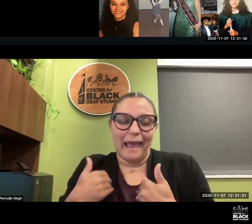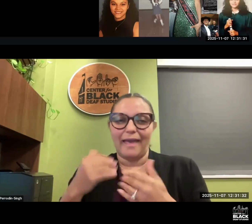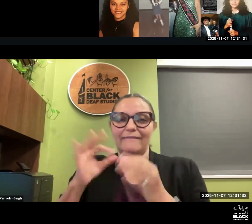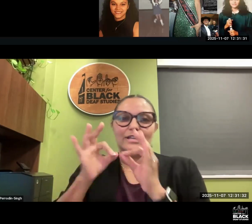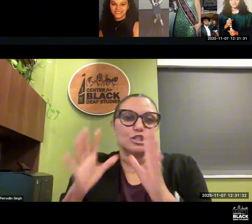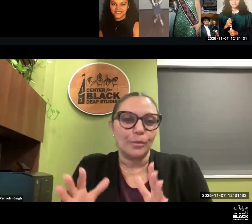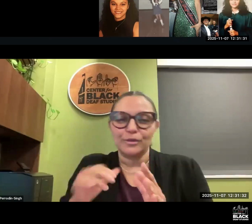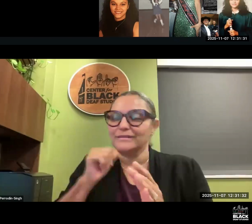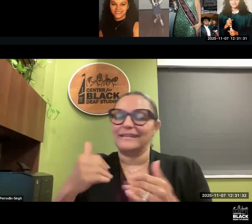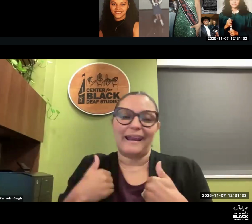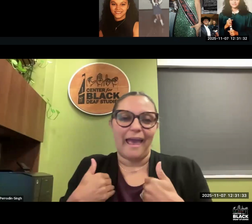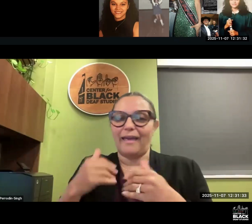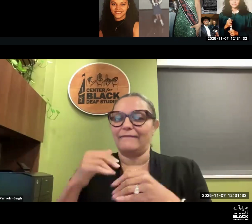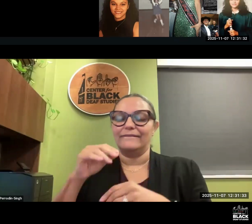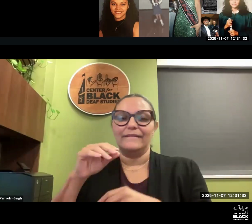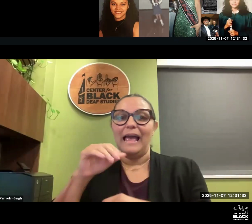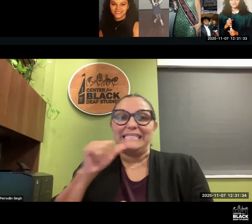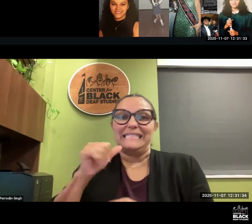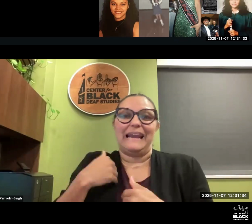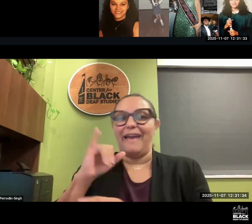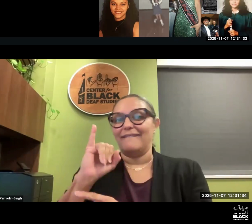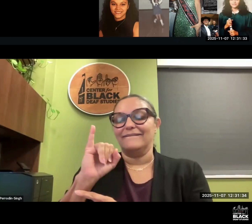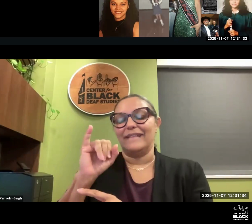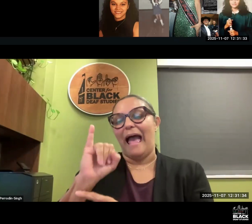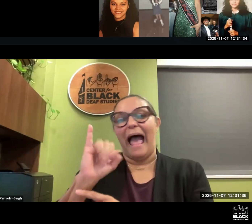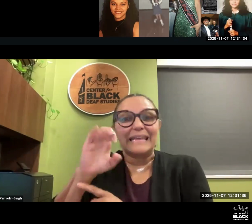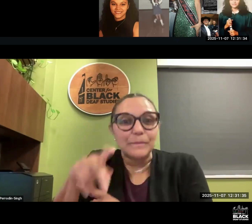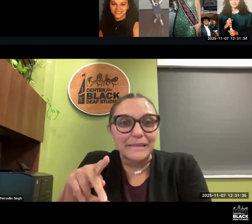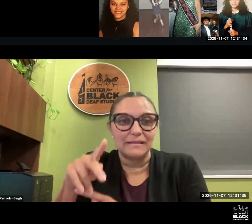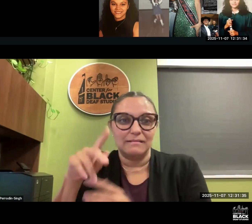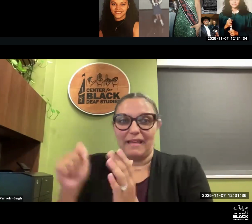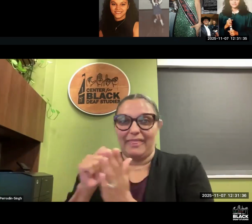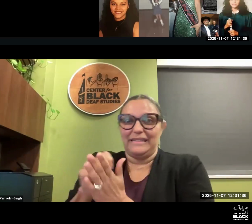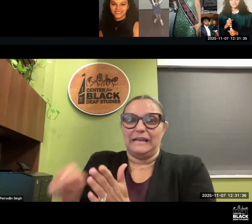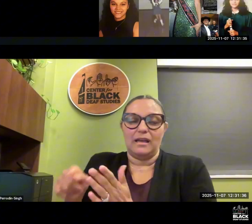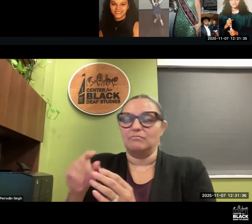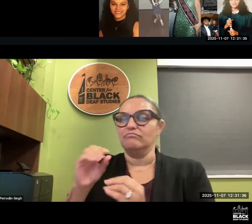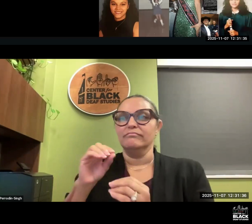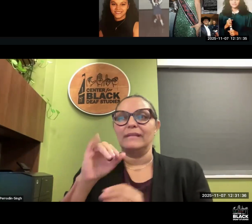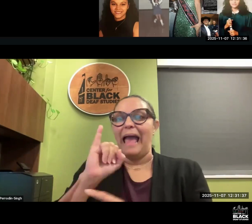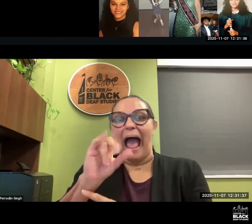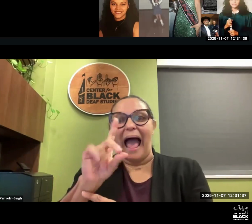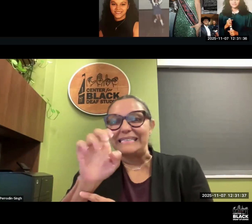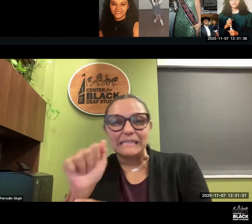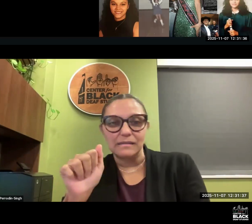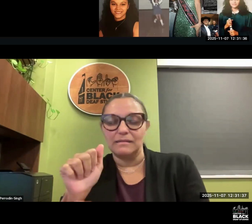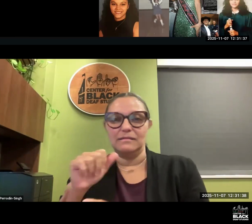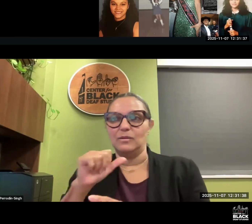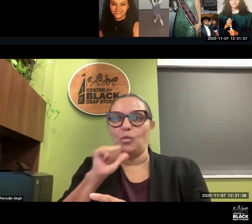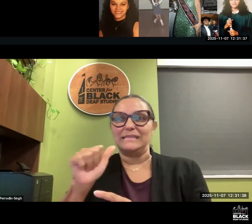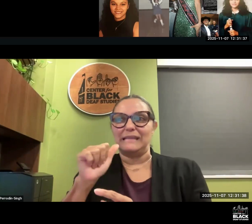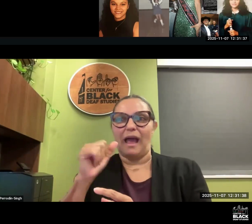what I call regular school, because I didn't really have an interpreter at that time. I didn't have an IEP either. There